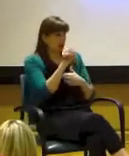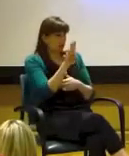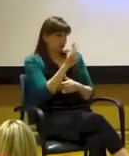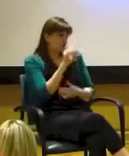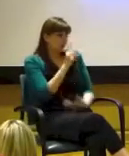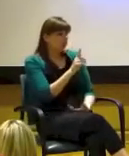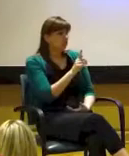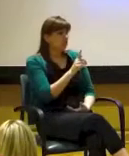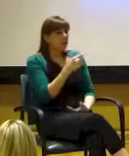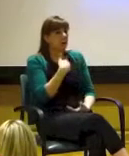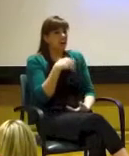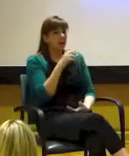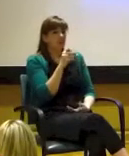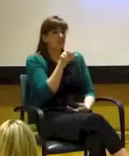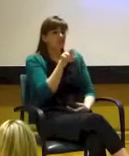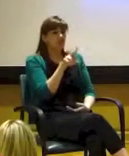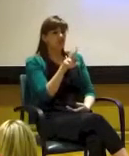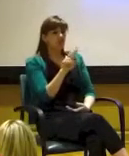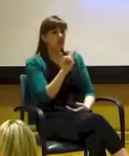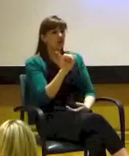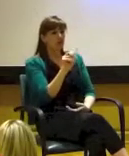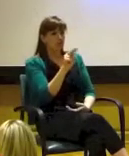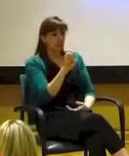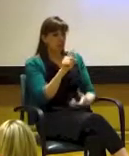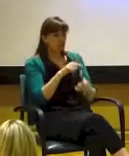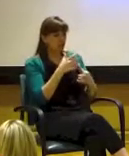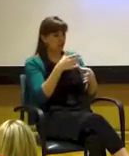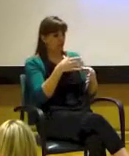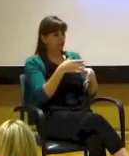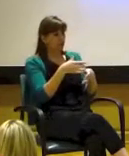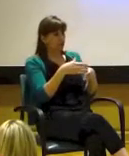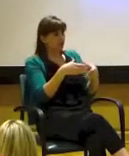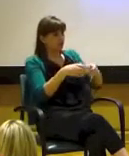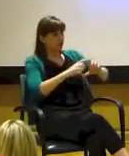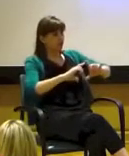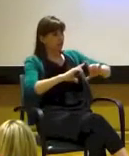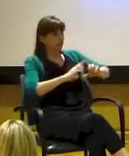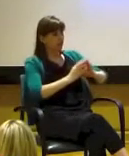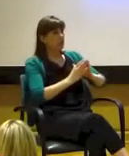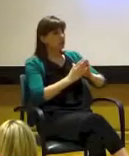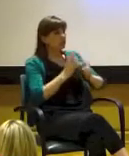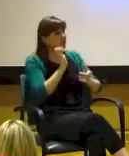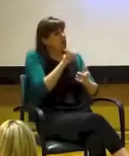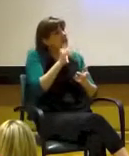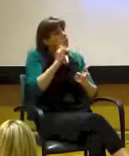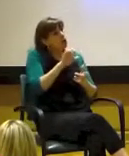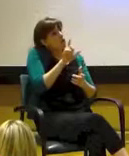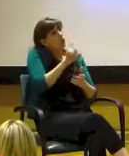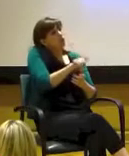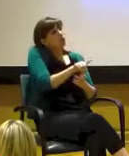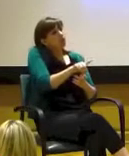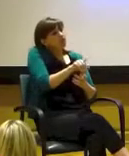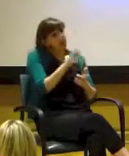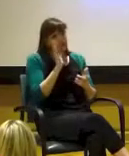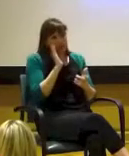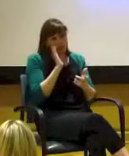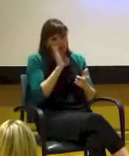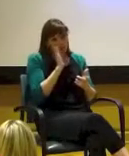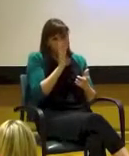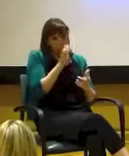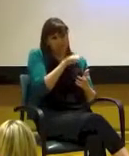true. There's scar tissue from the closure of the myelomeningocele. The question is that going to